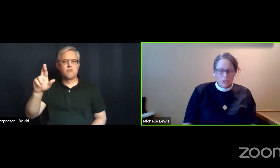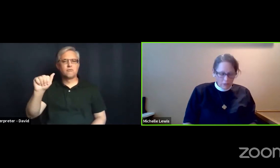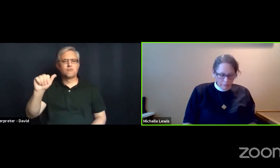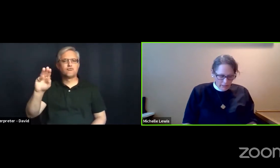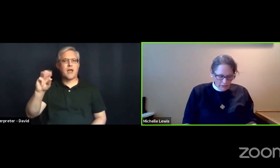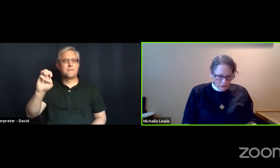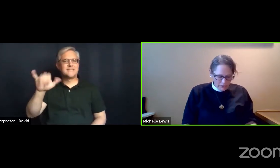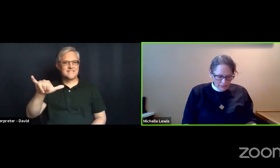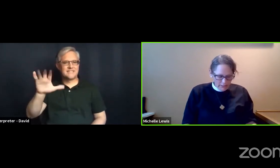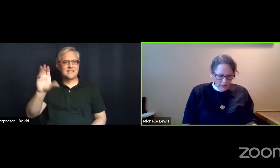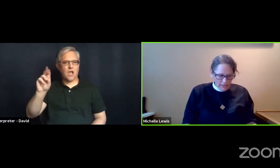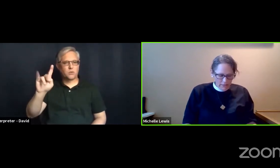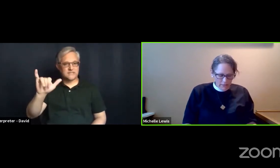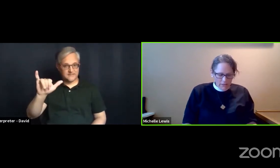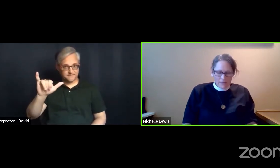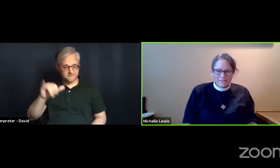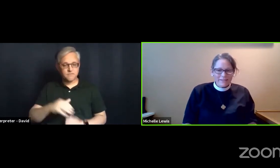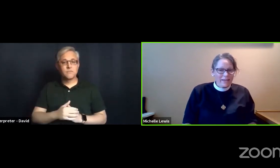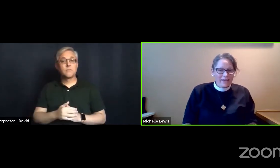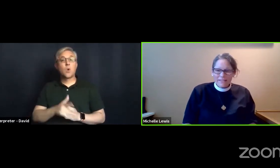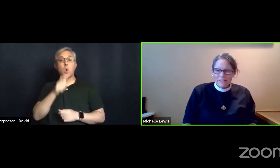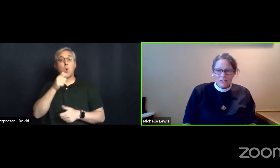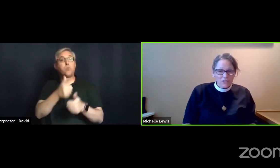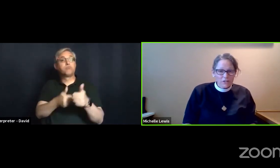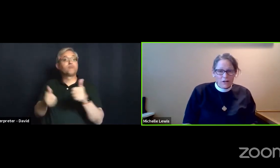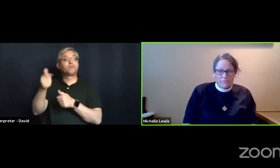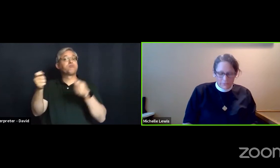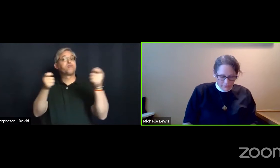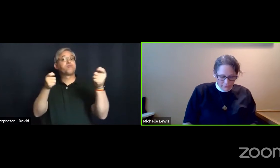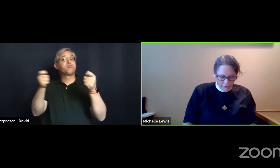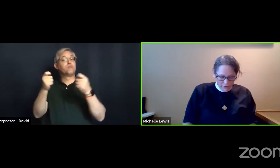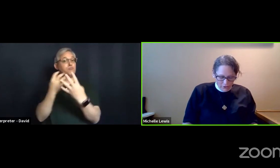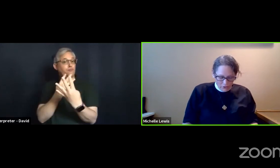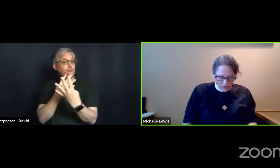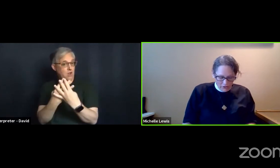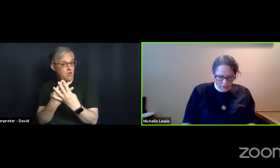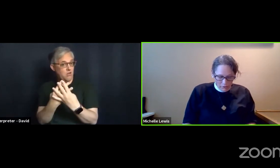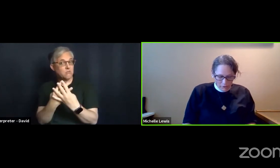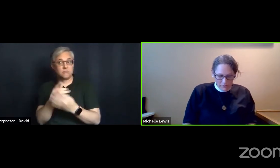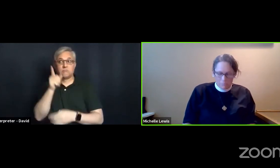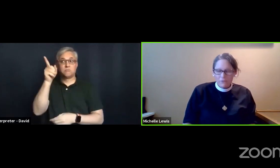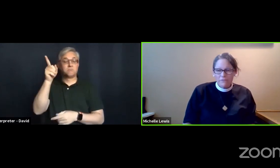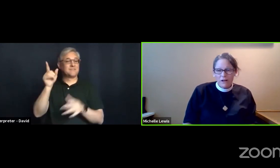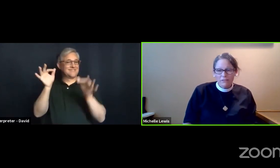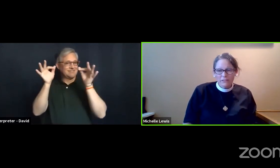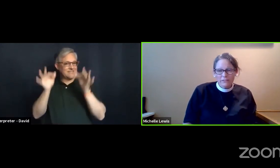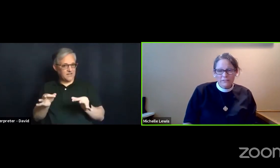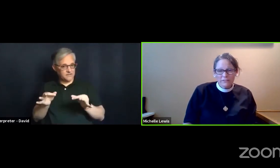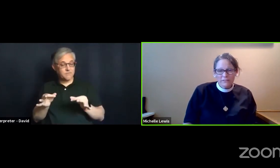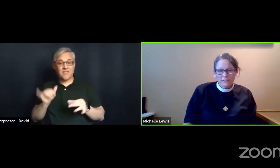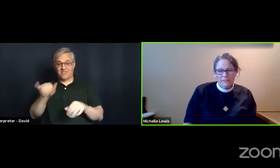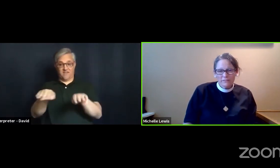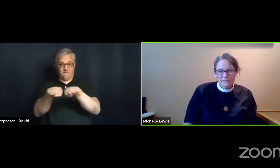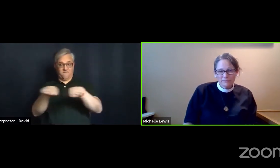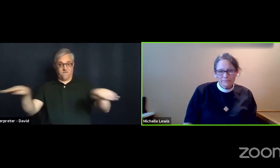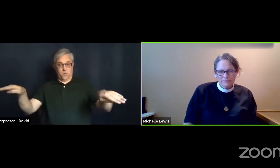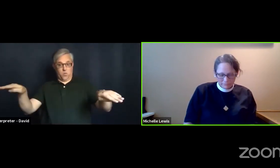the jail manager decided that any jail officers who were people of color